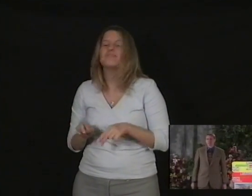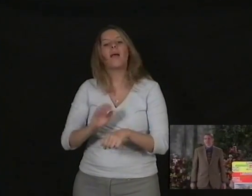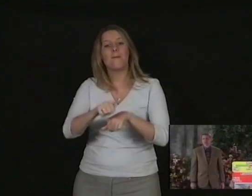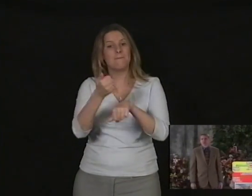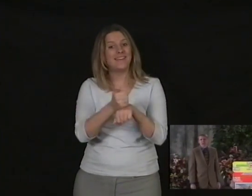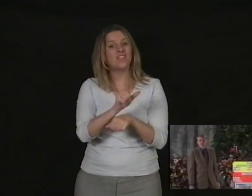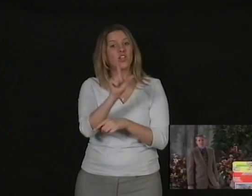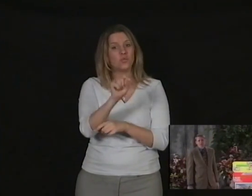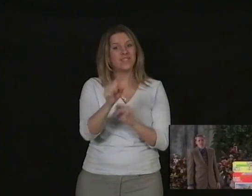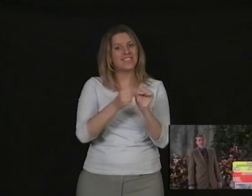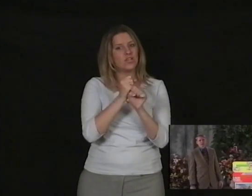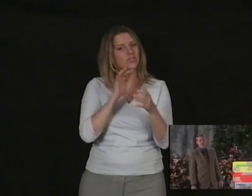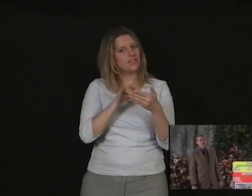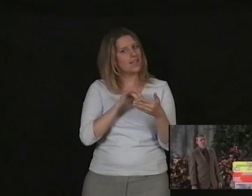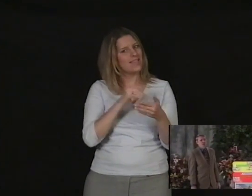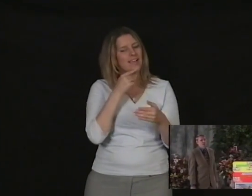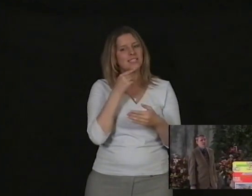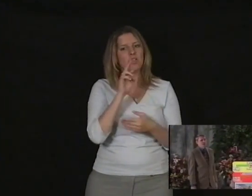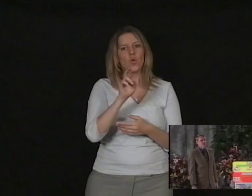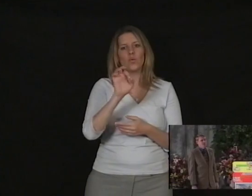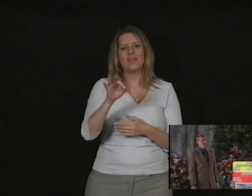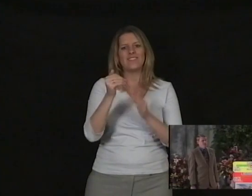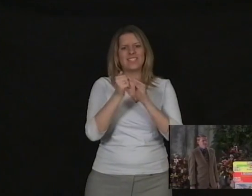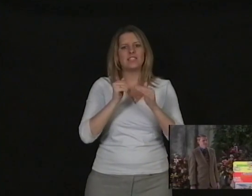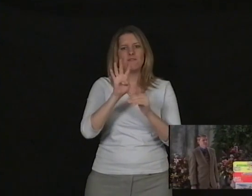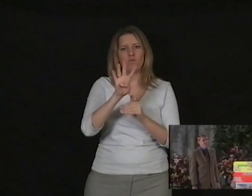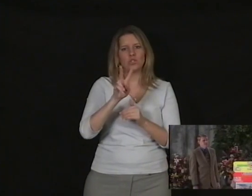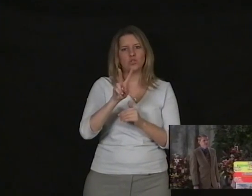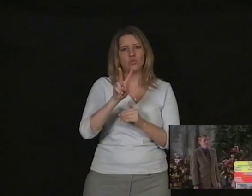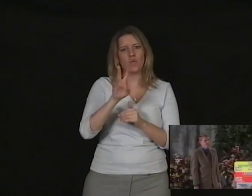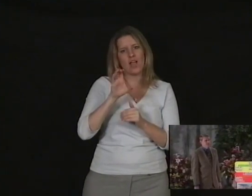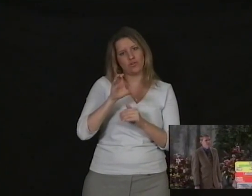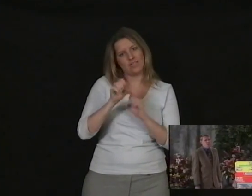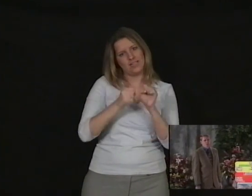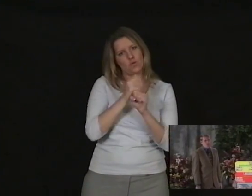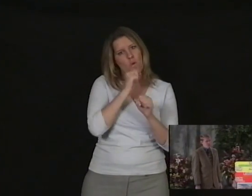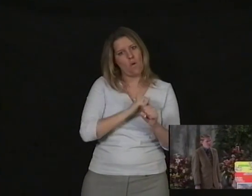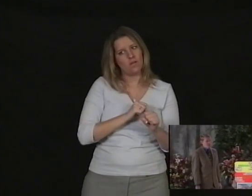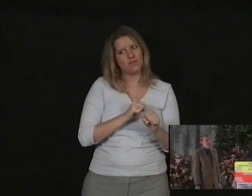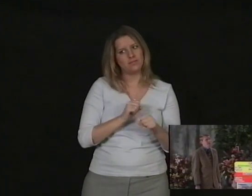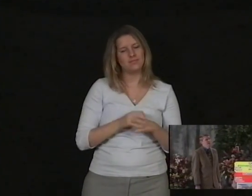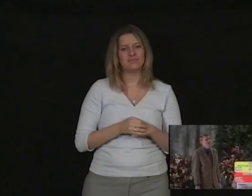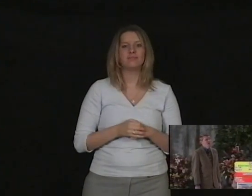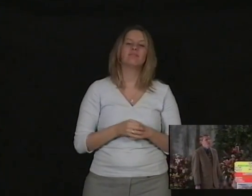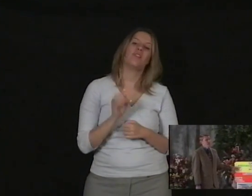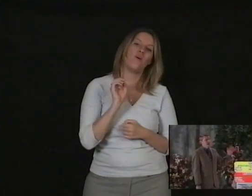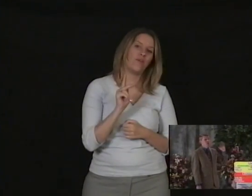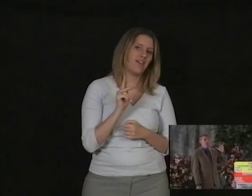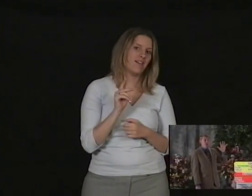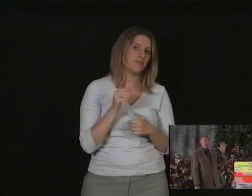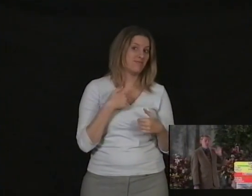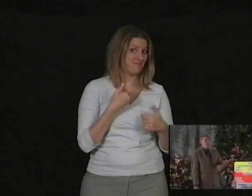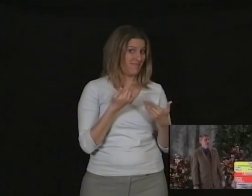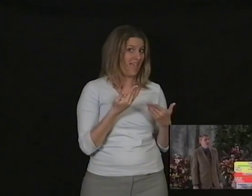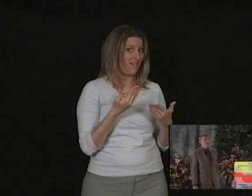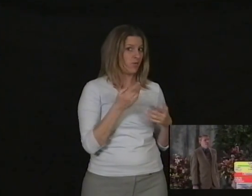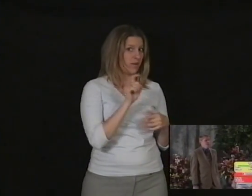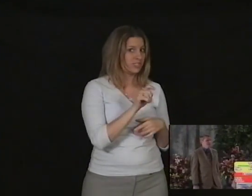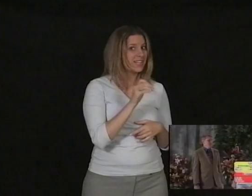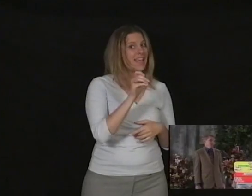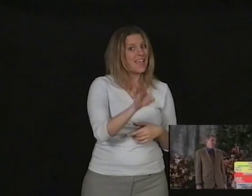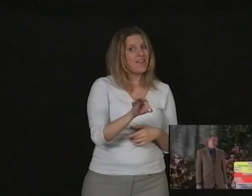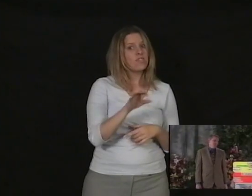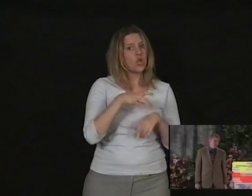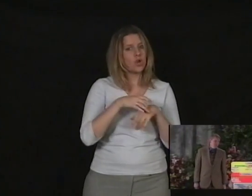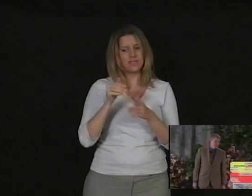Based on a 20-year study, they said the reef is less than 4,200 years old. Oh, okay. Well, then I have a question. If